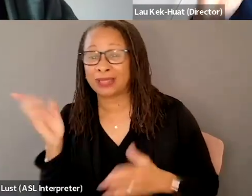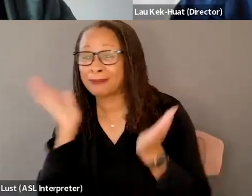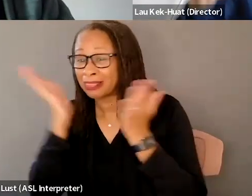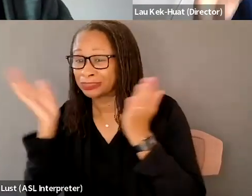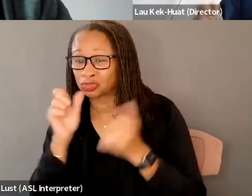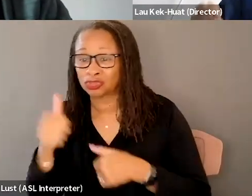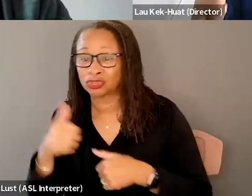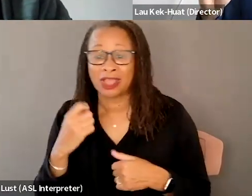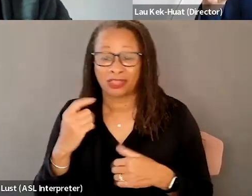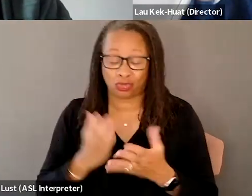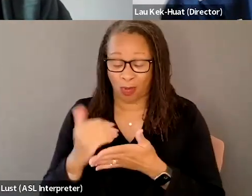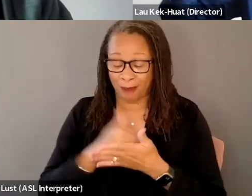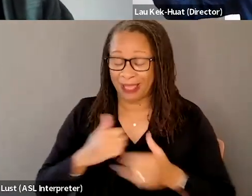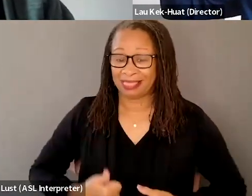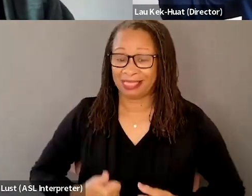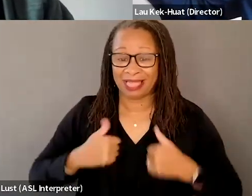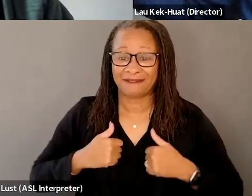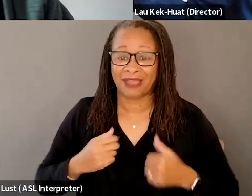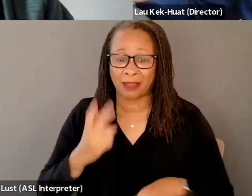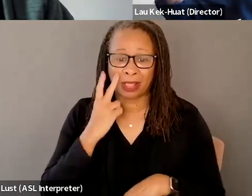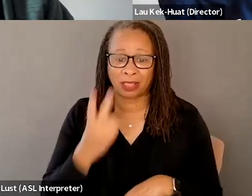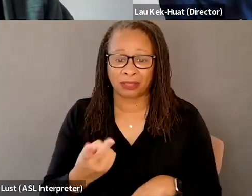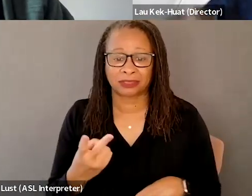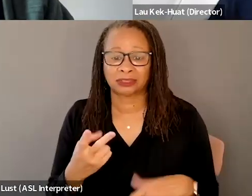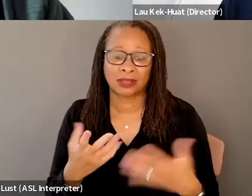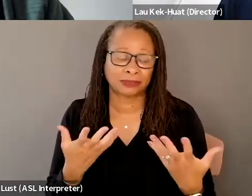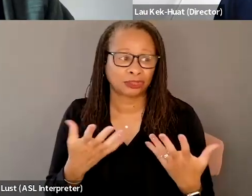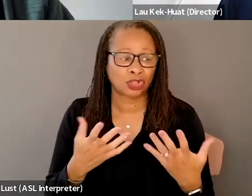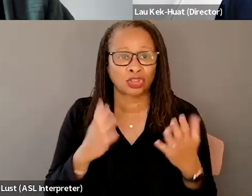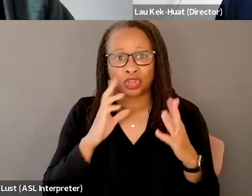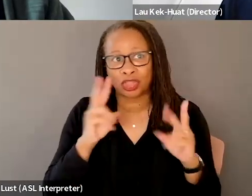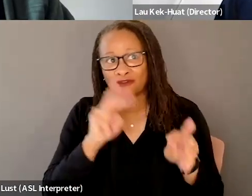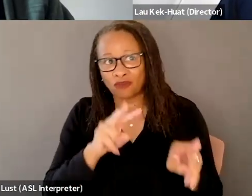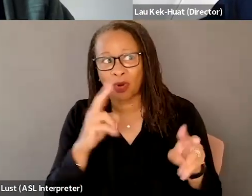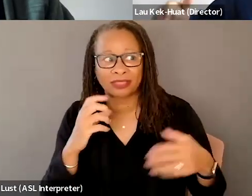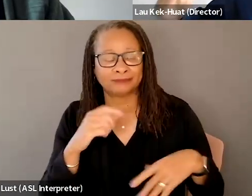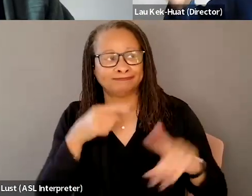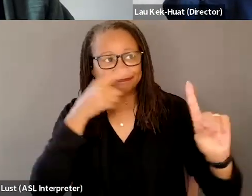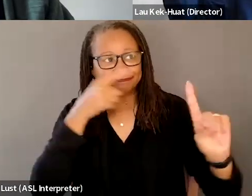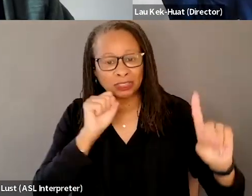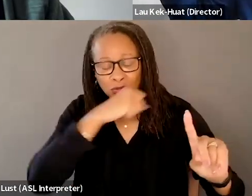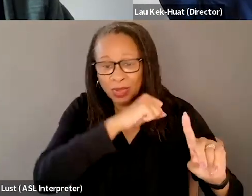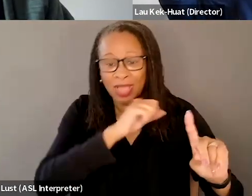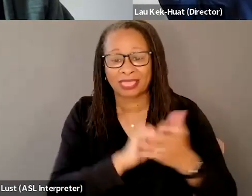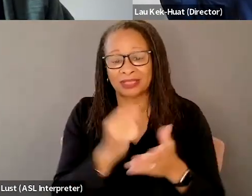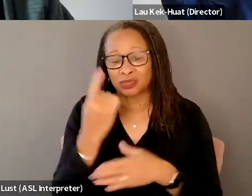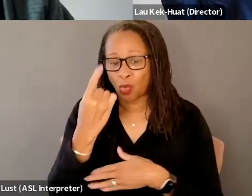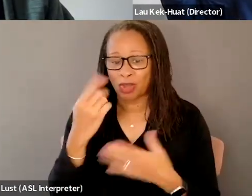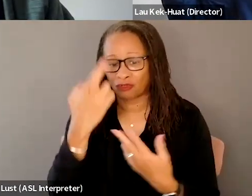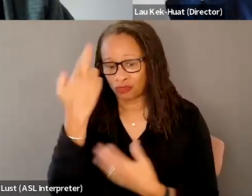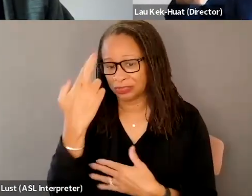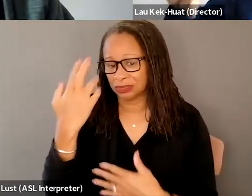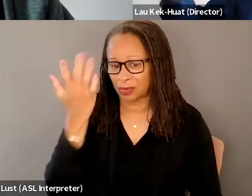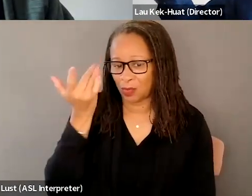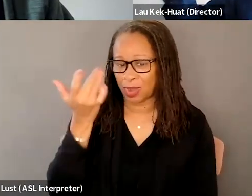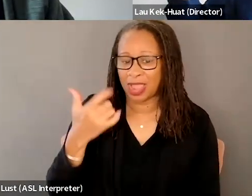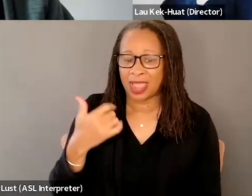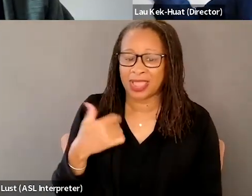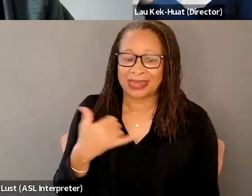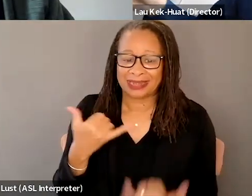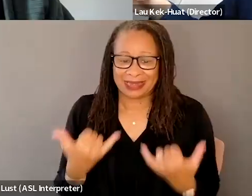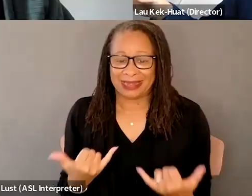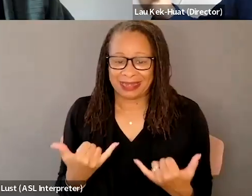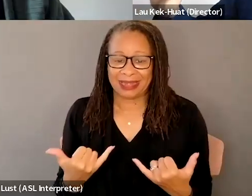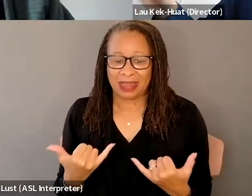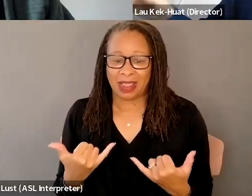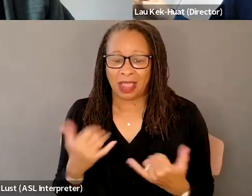quite looking forward to the living in Taiwan. This is one of the reasons I'm now currently, I have